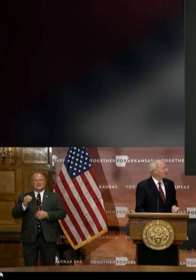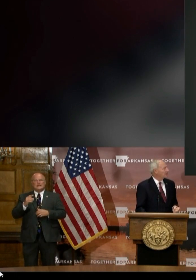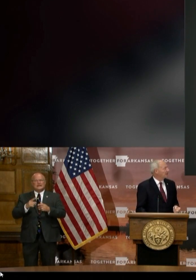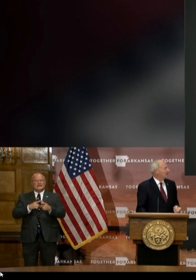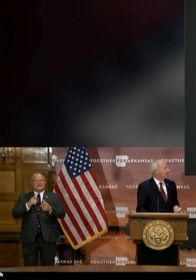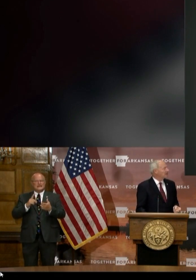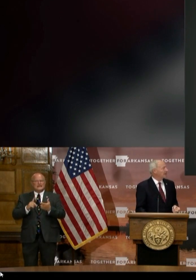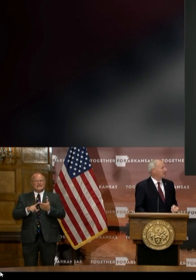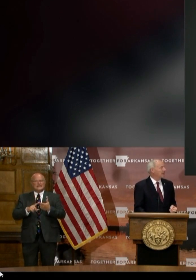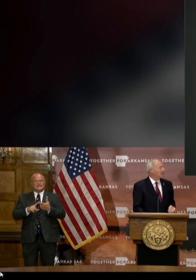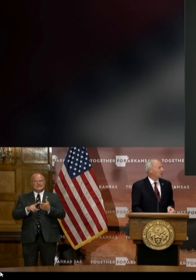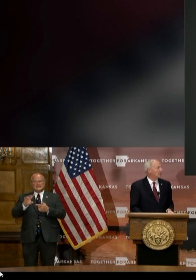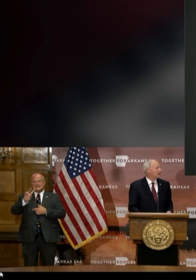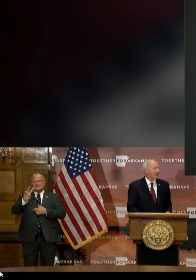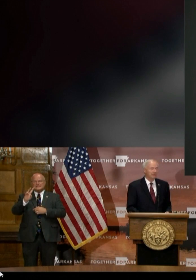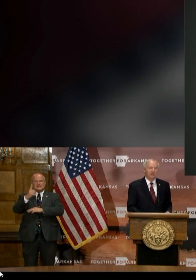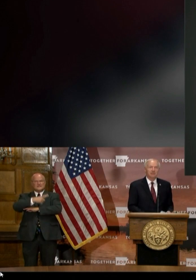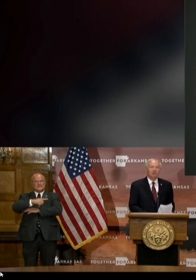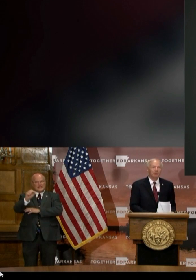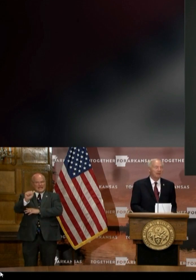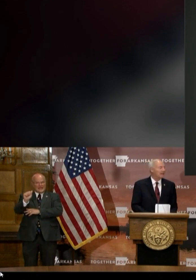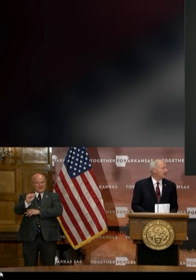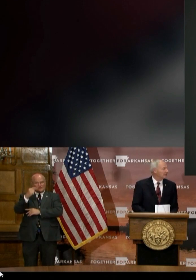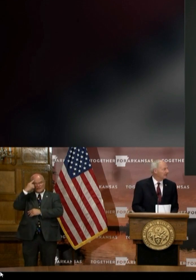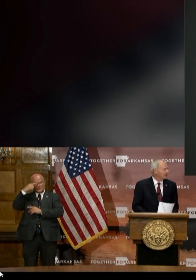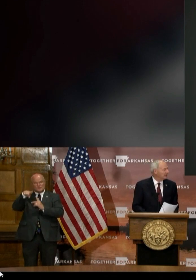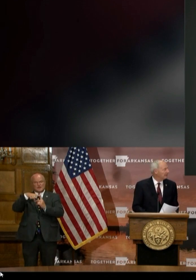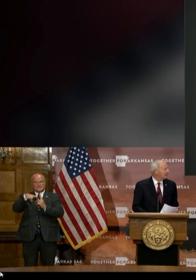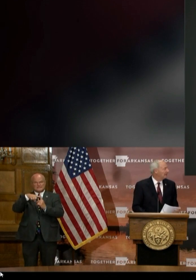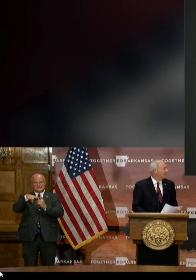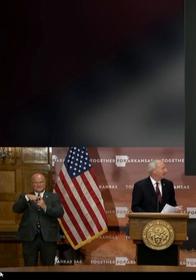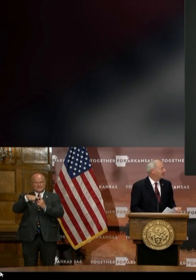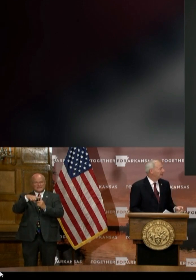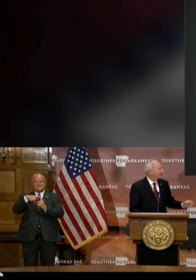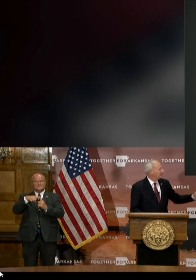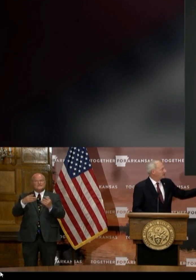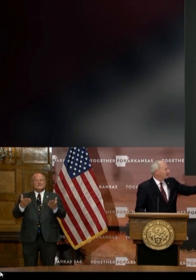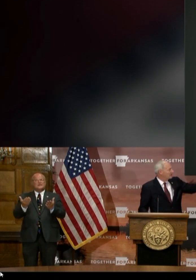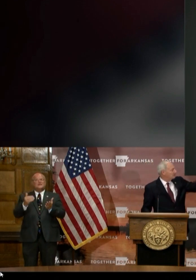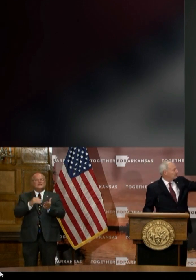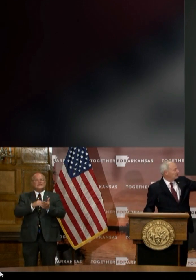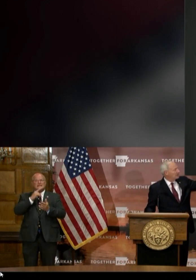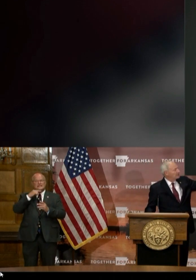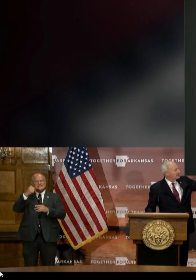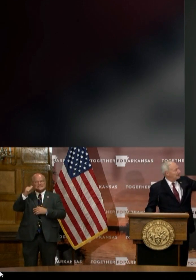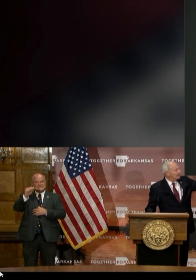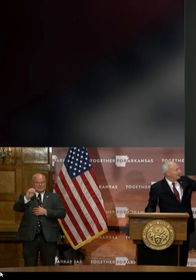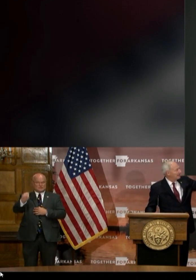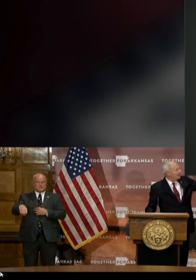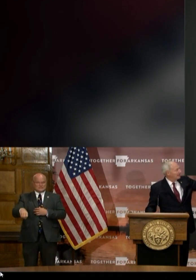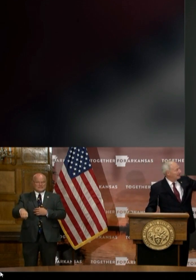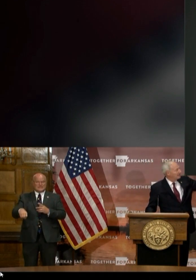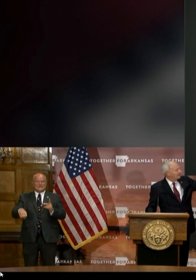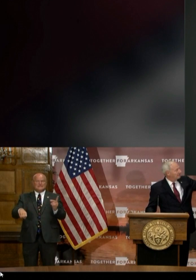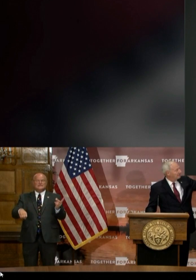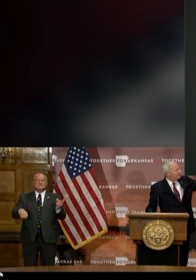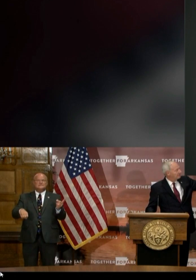Then you can see the 7-day rolling average for positivity. Here again is the 10%